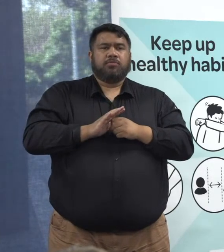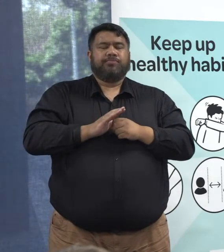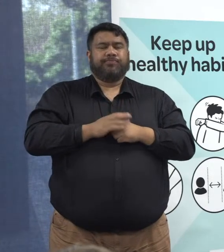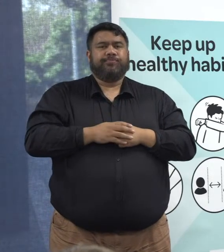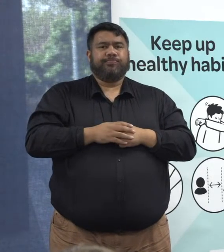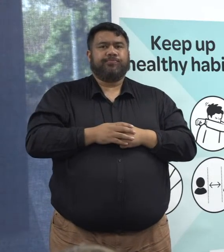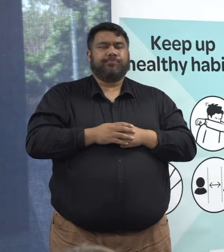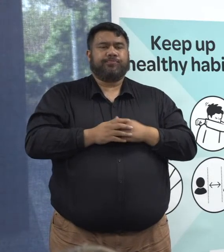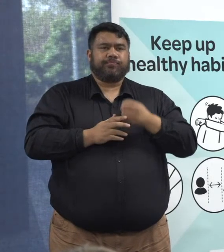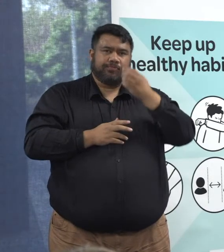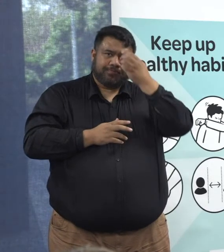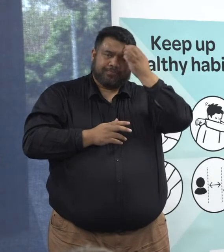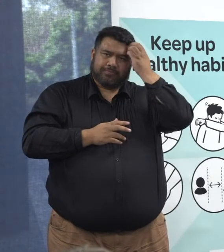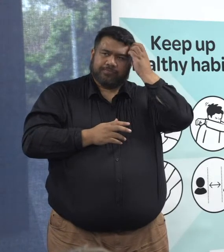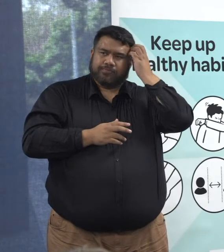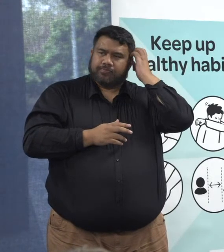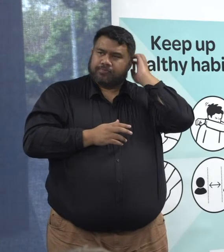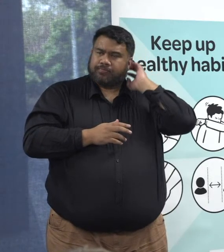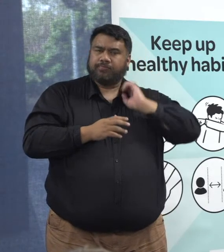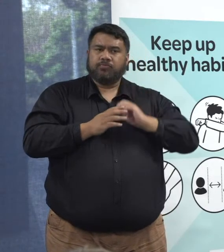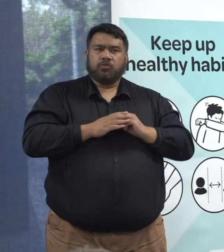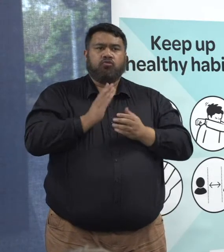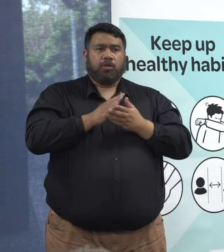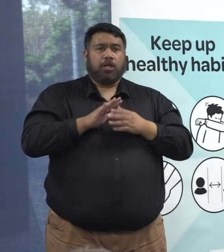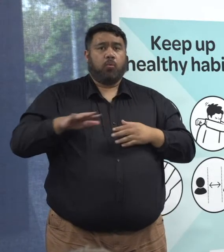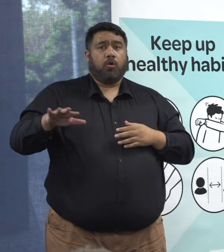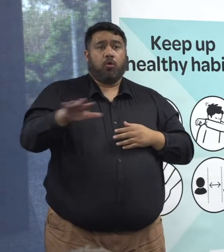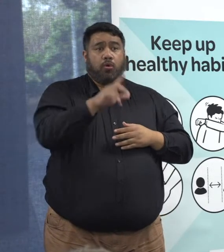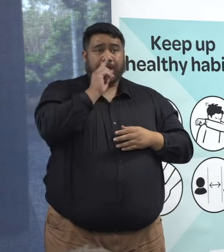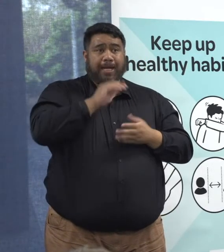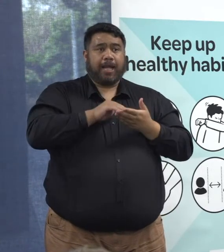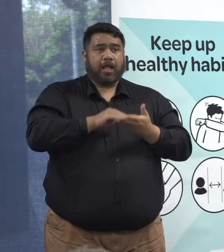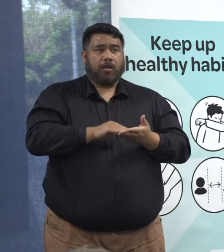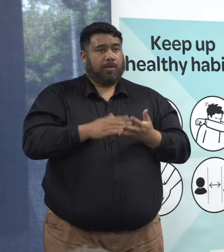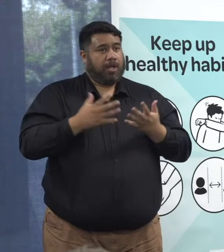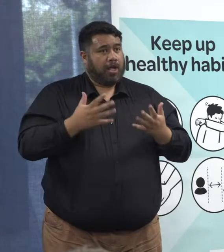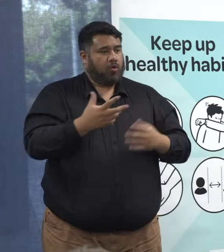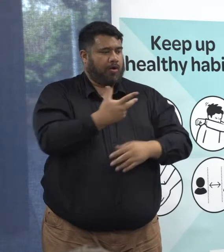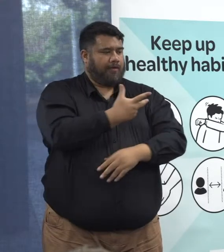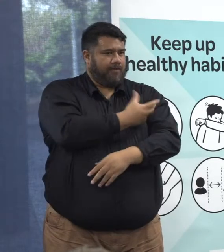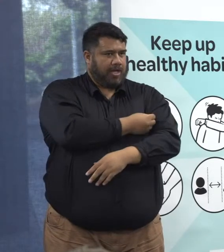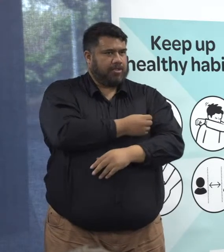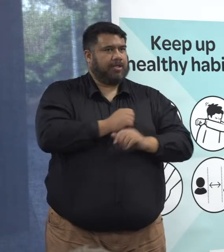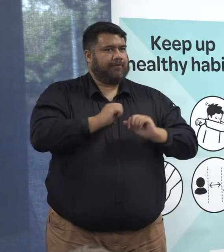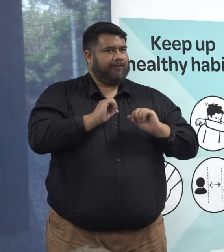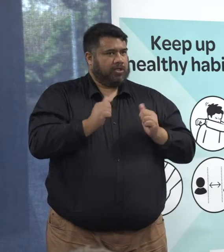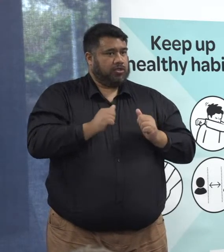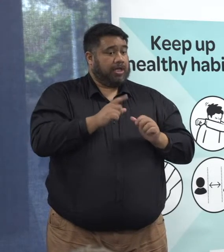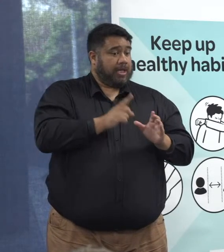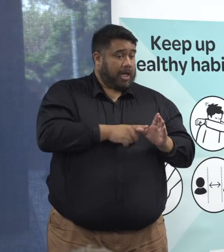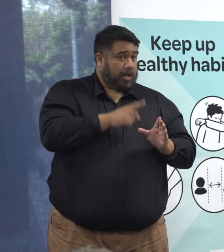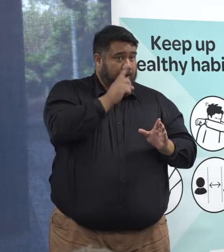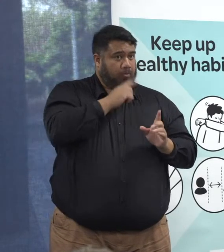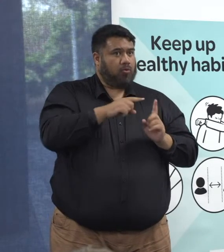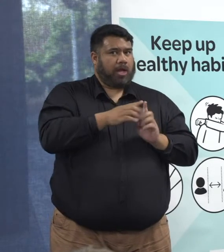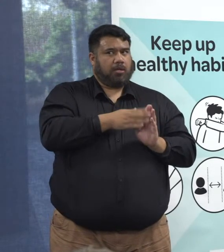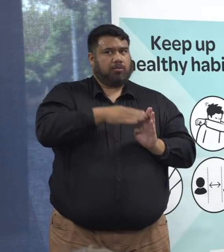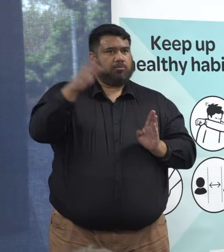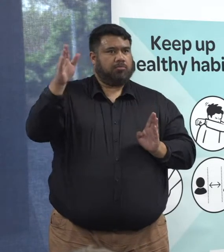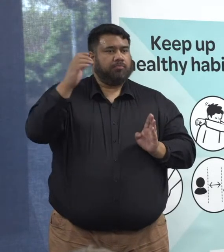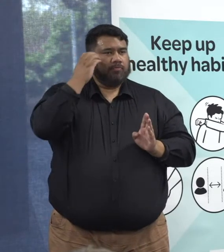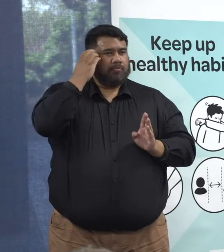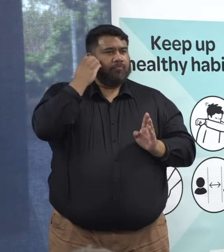impact of that potential load by being up to date with all vaccinations, and that includes for young people and